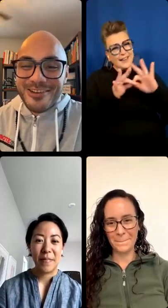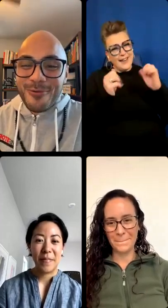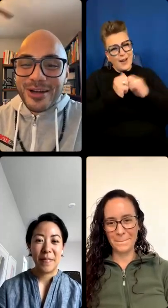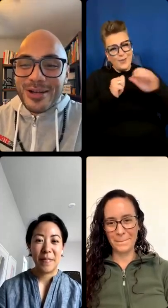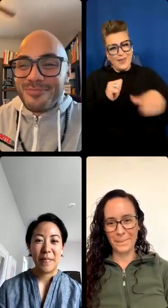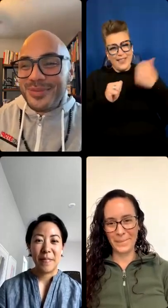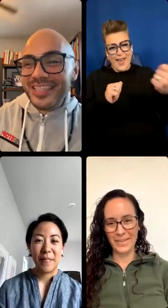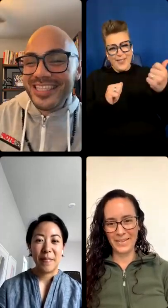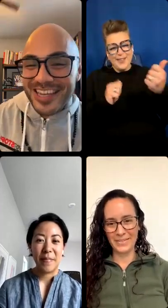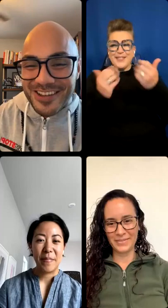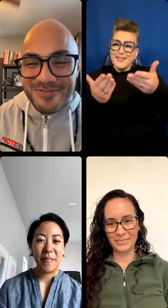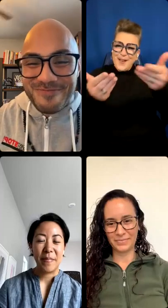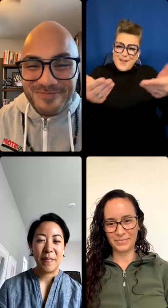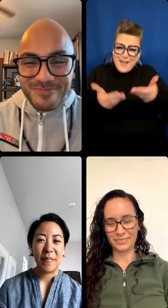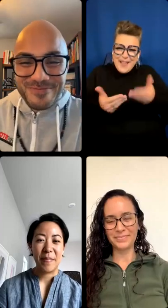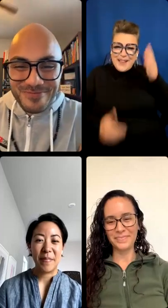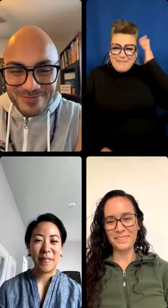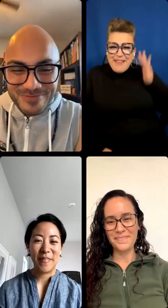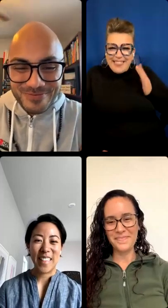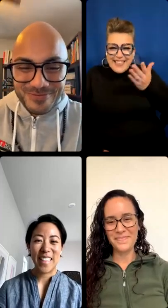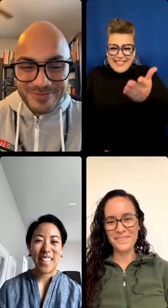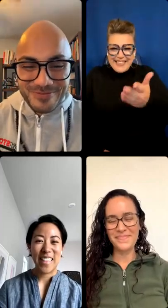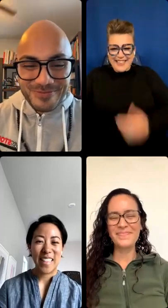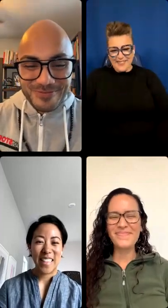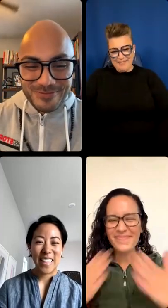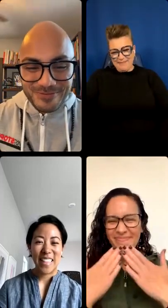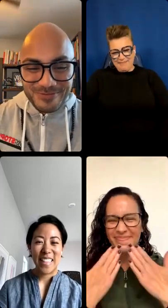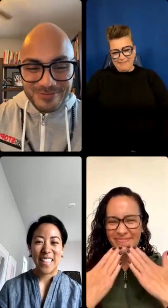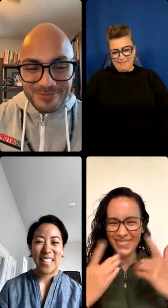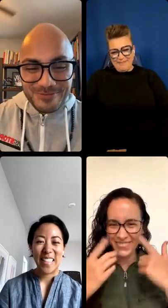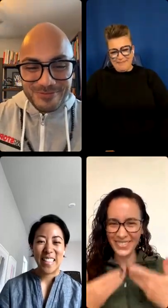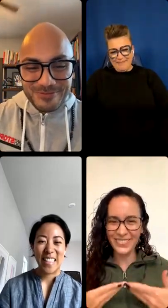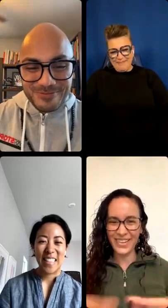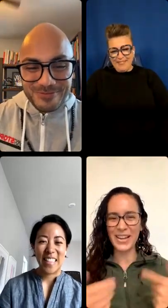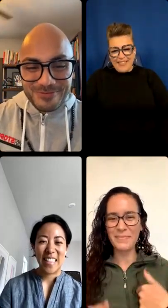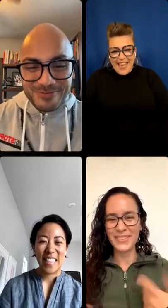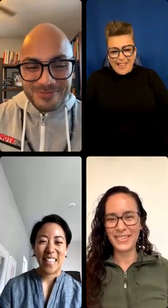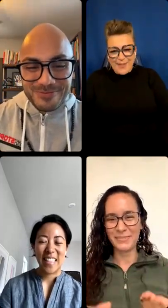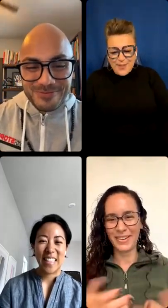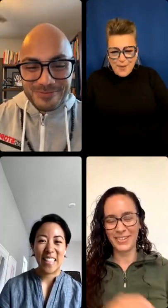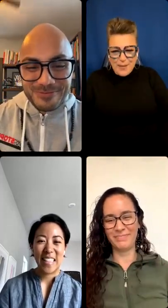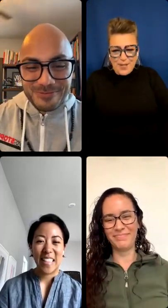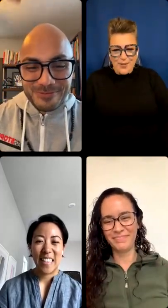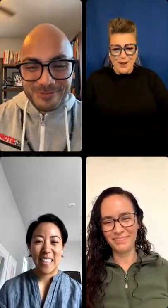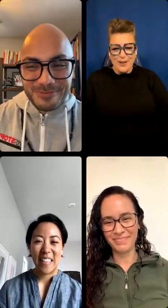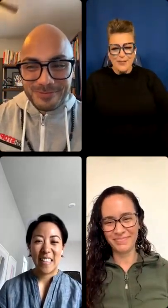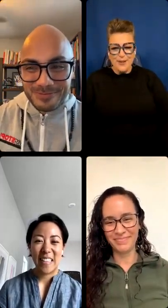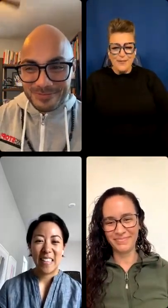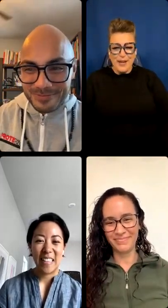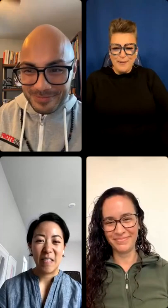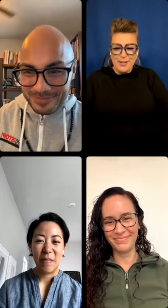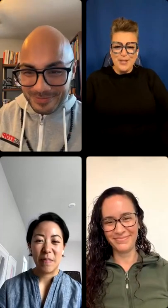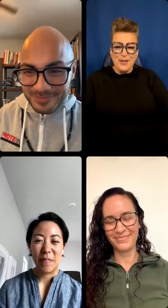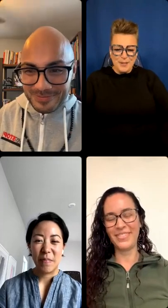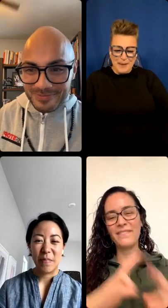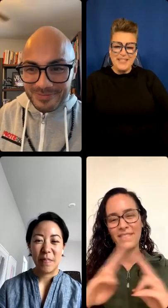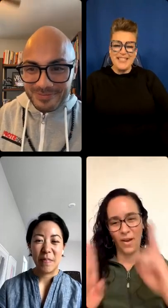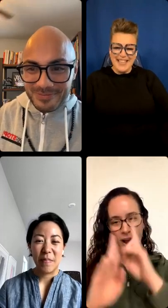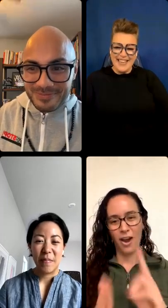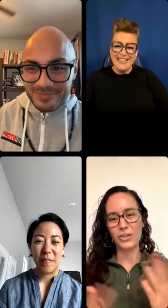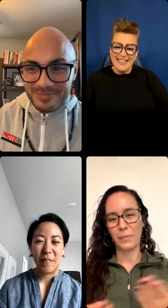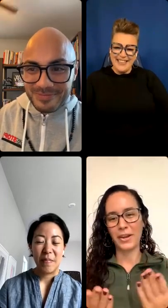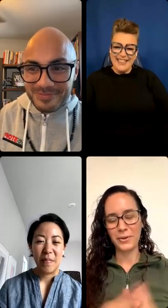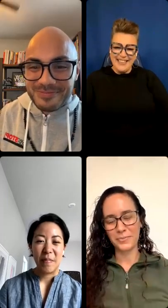Welcome, Melissa. Thank you so much, Gregory, for inviting me to share